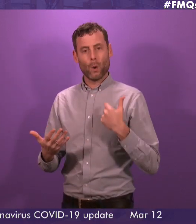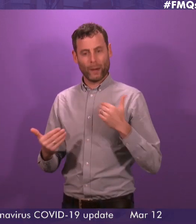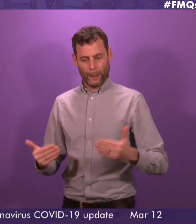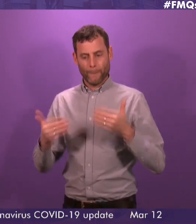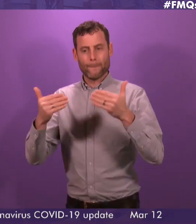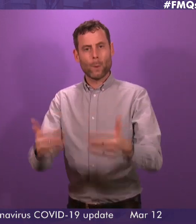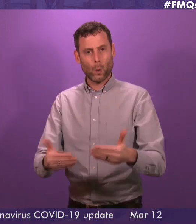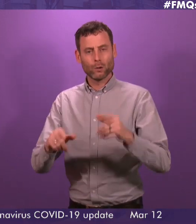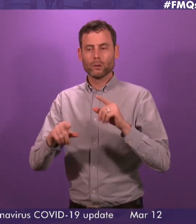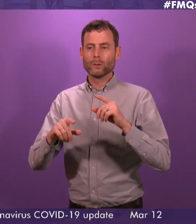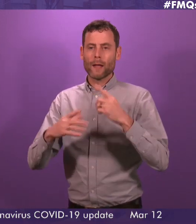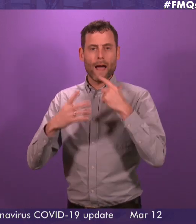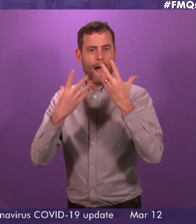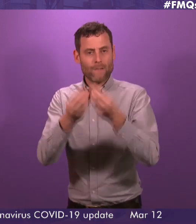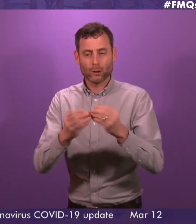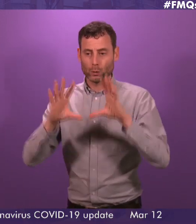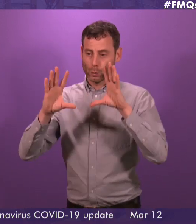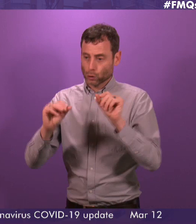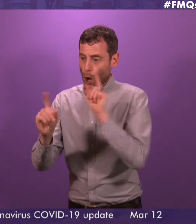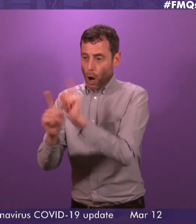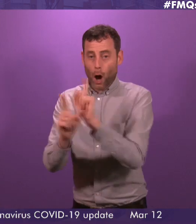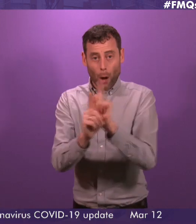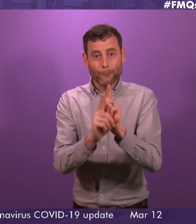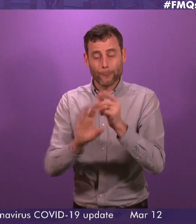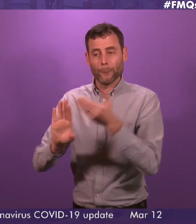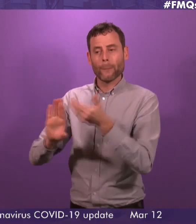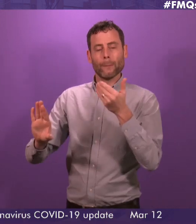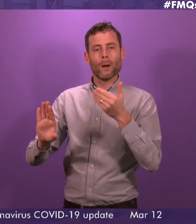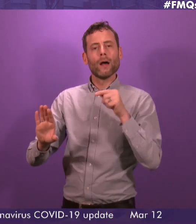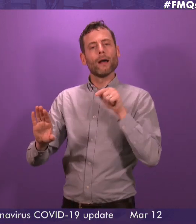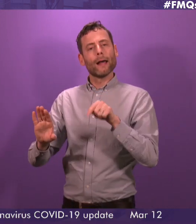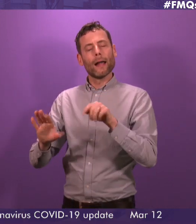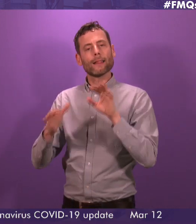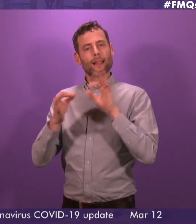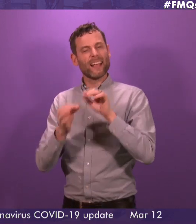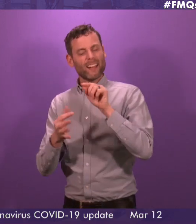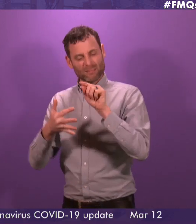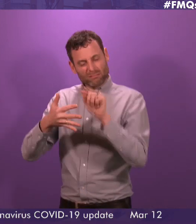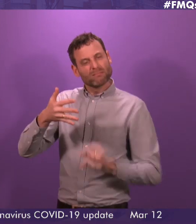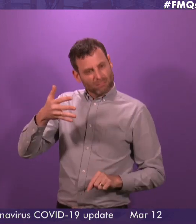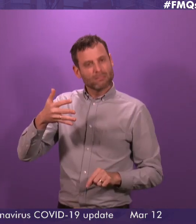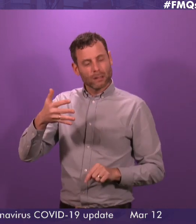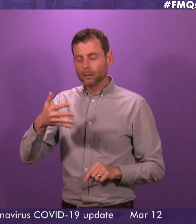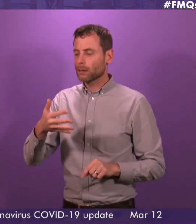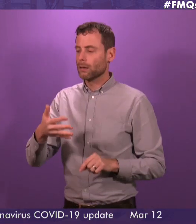forward over the coming days and weeks will be measures that are clearly assessed as having the